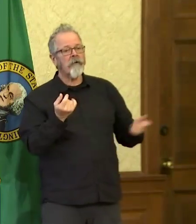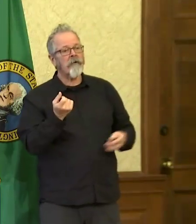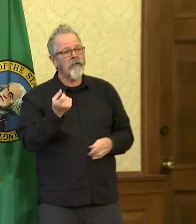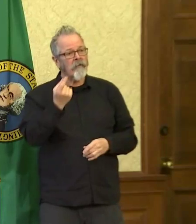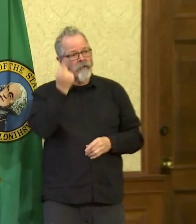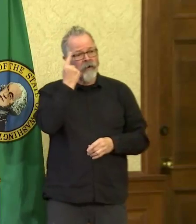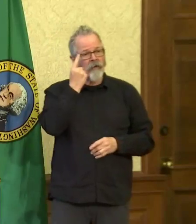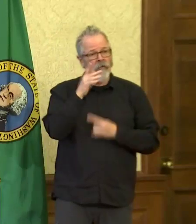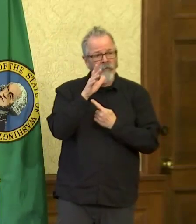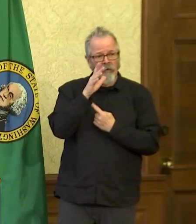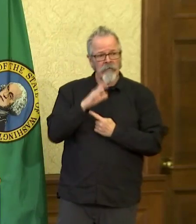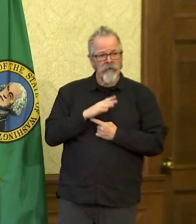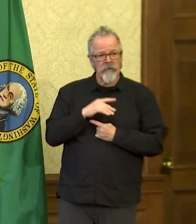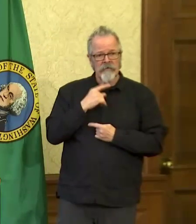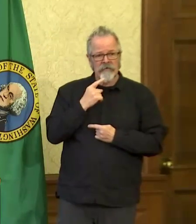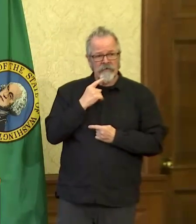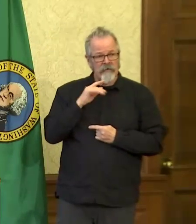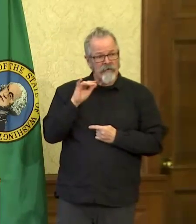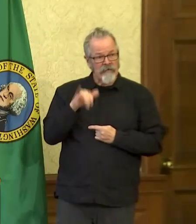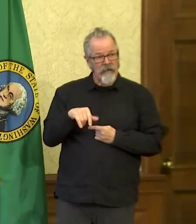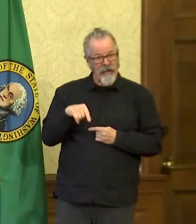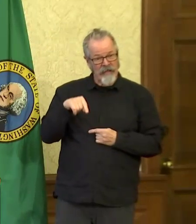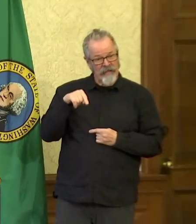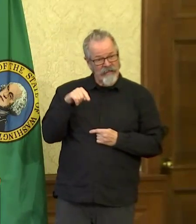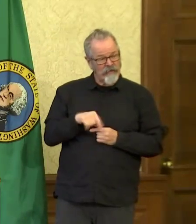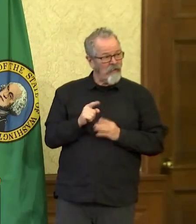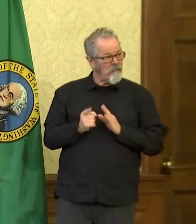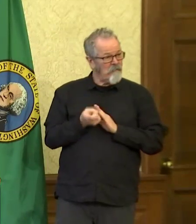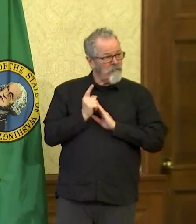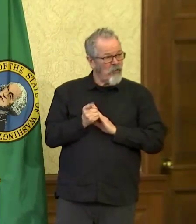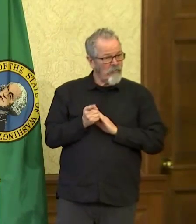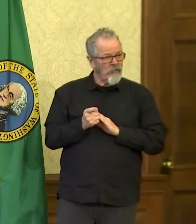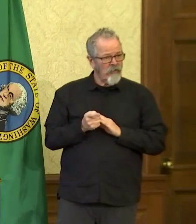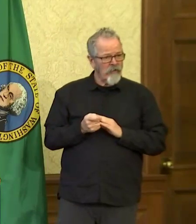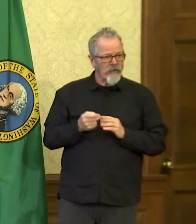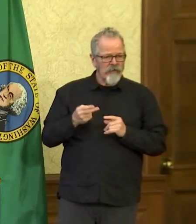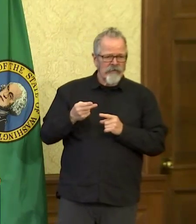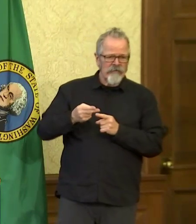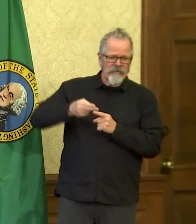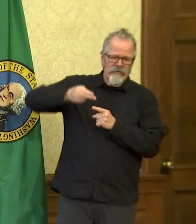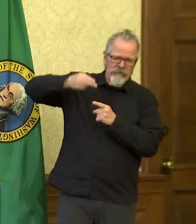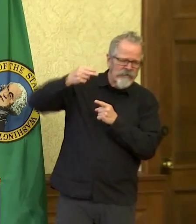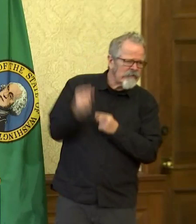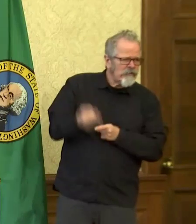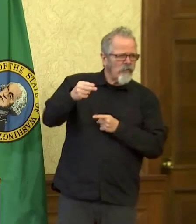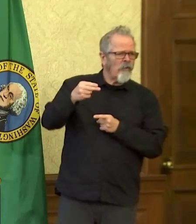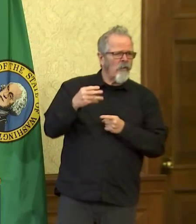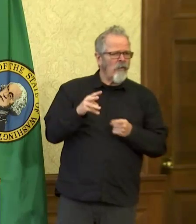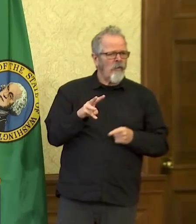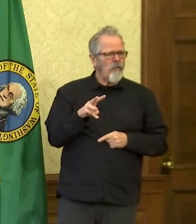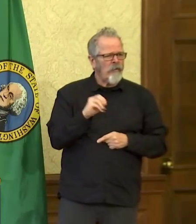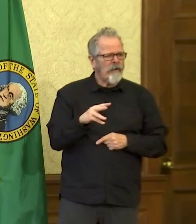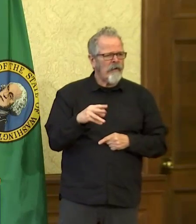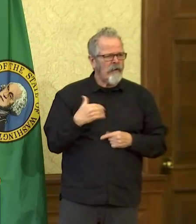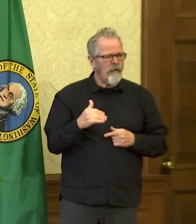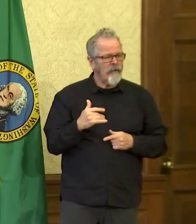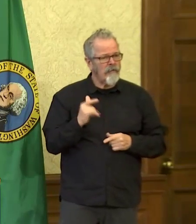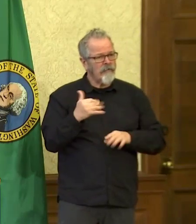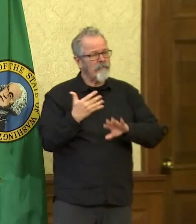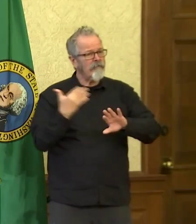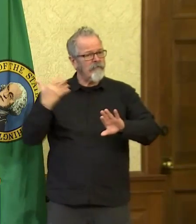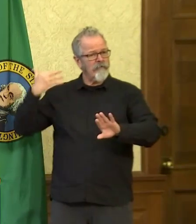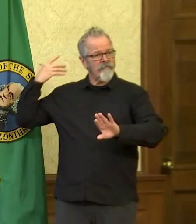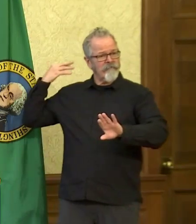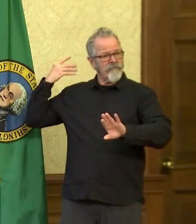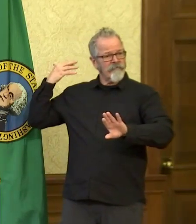national history. You know, when you see these numbers, 70, 80% of Americans want to continue fighting this